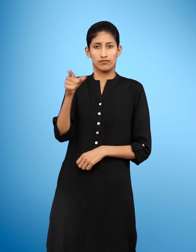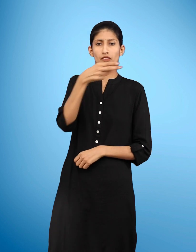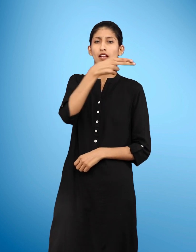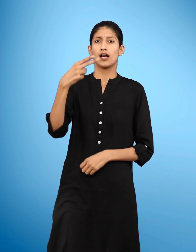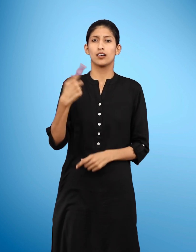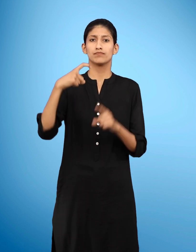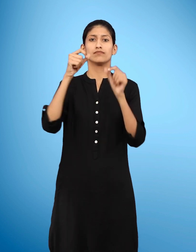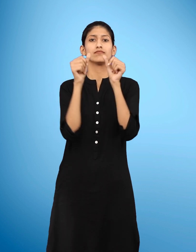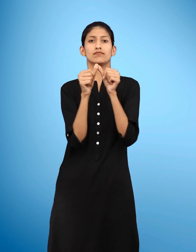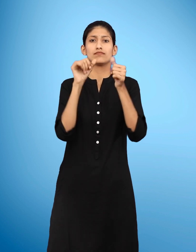Ashwaghosh,